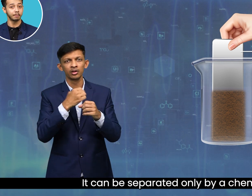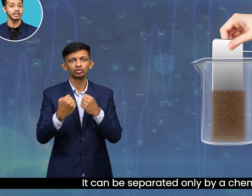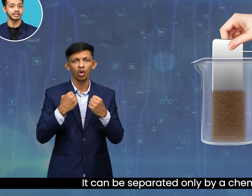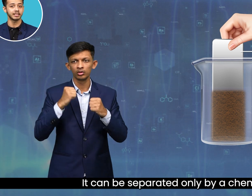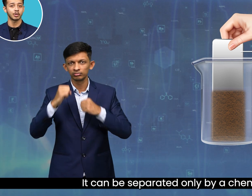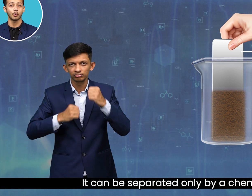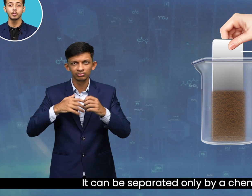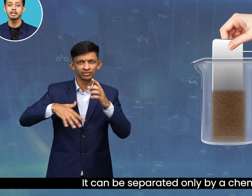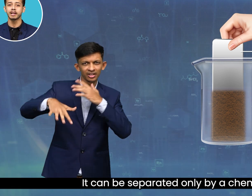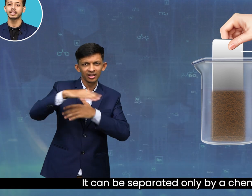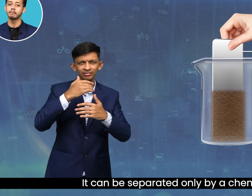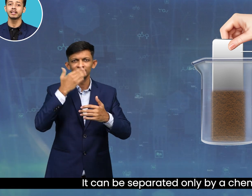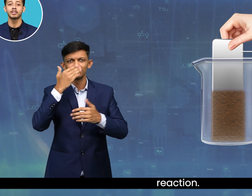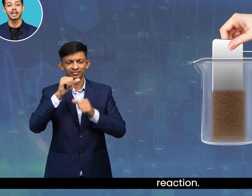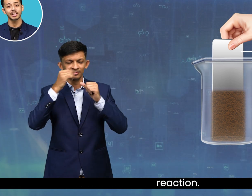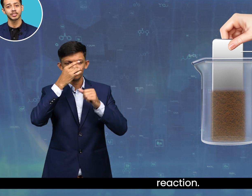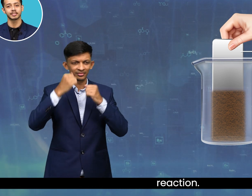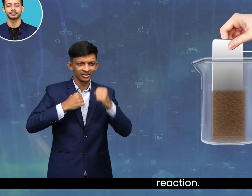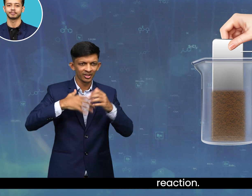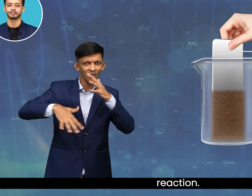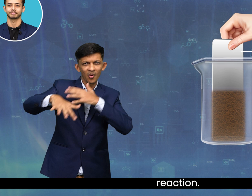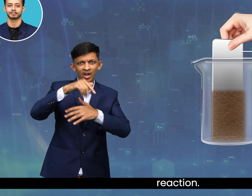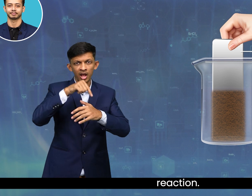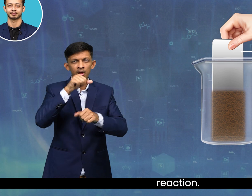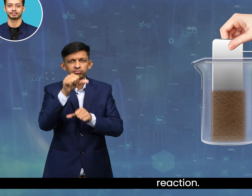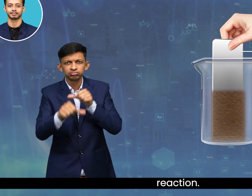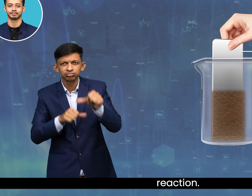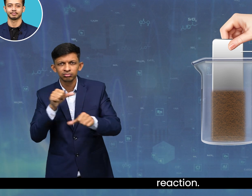be separated only by a chemical reaction.